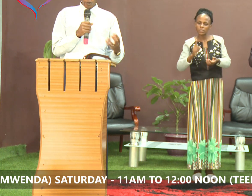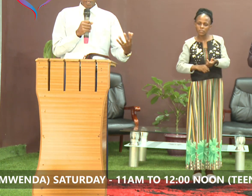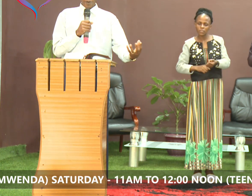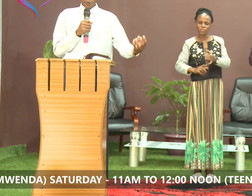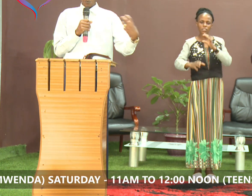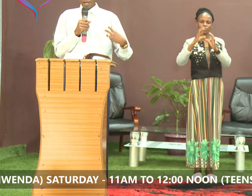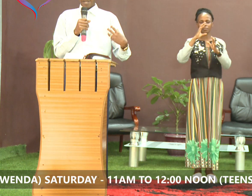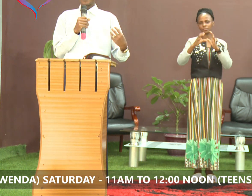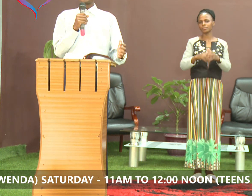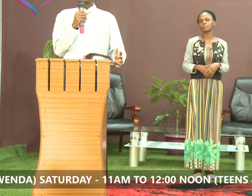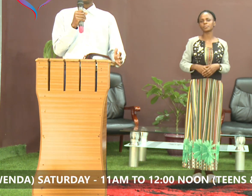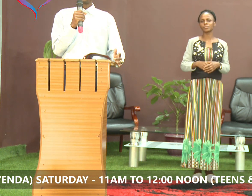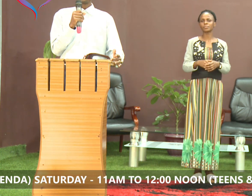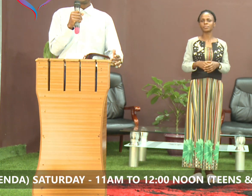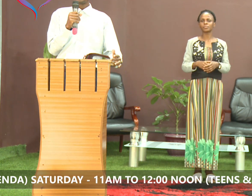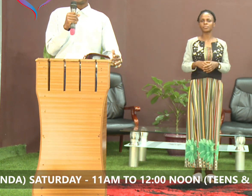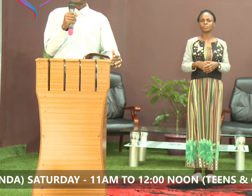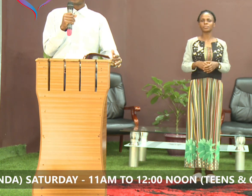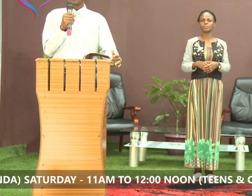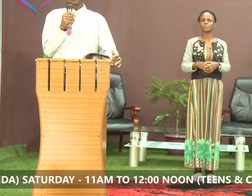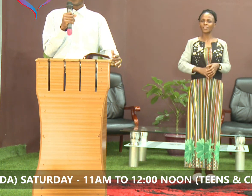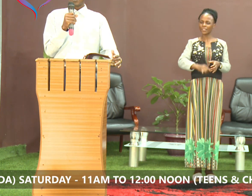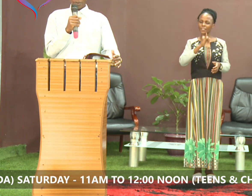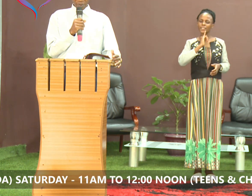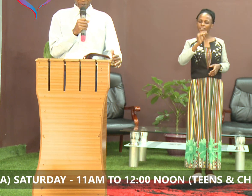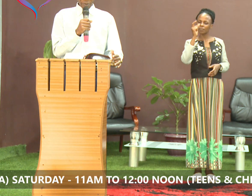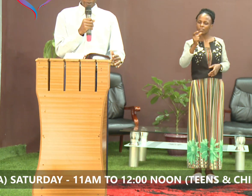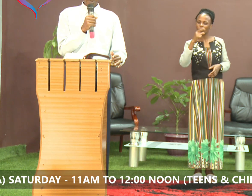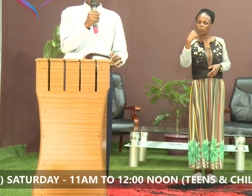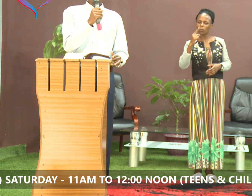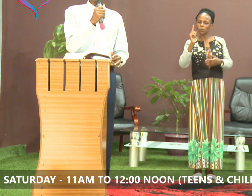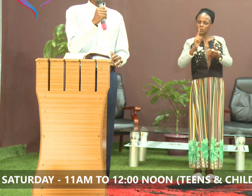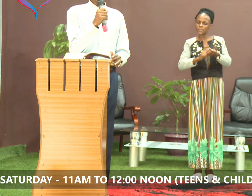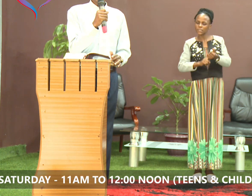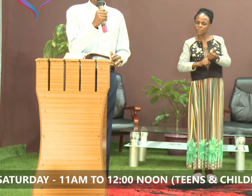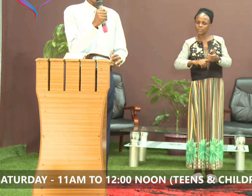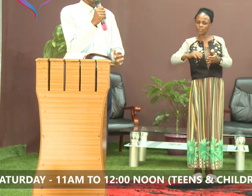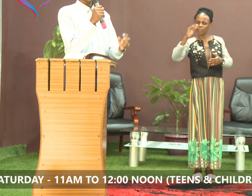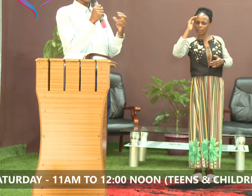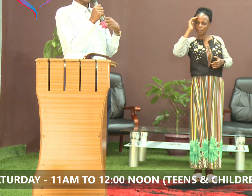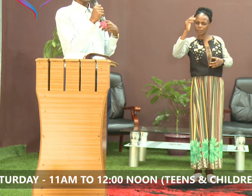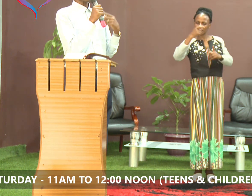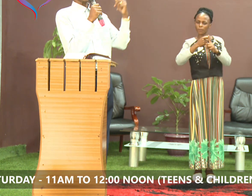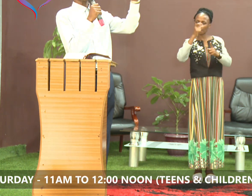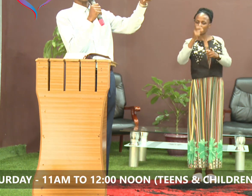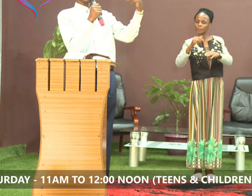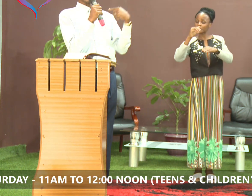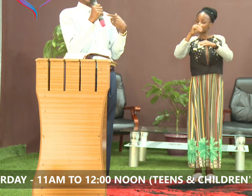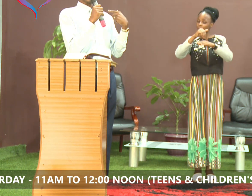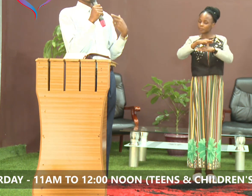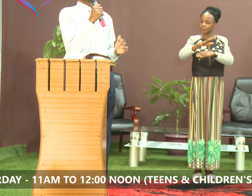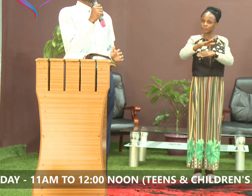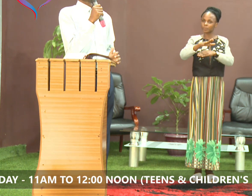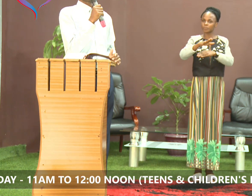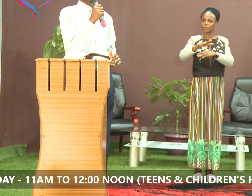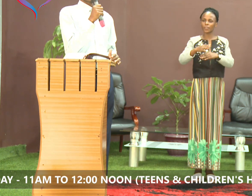Neyokuna yoyafuna obubaka. This is the person who received the message from the source. Ono ye muntu agenda okufuna obubaka okuva eri gye